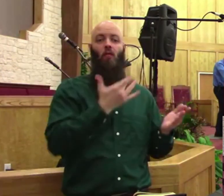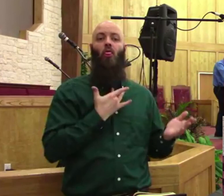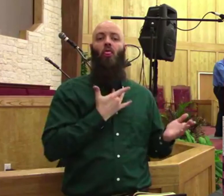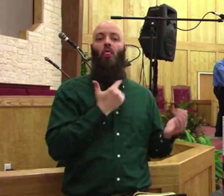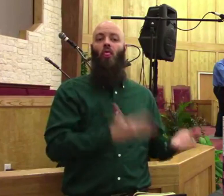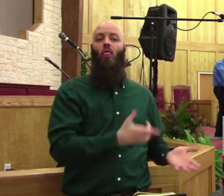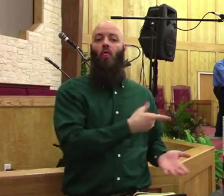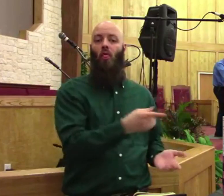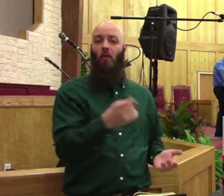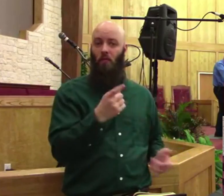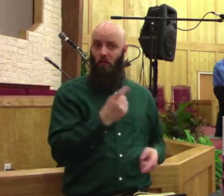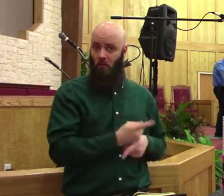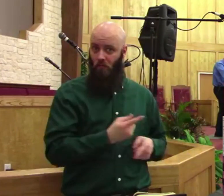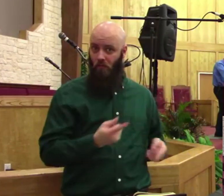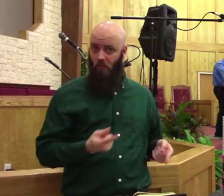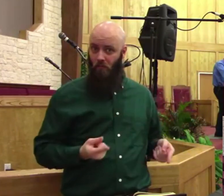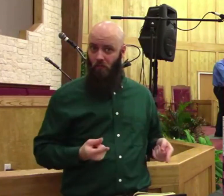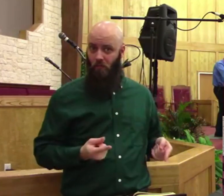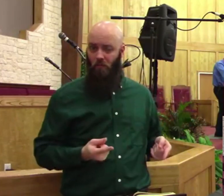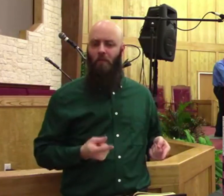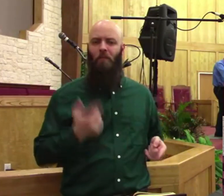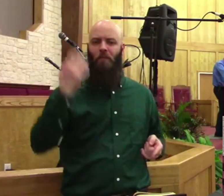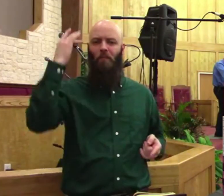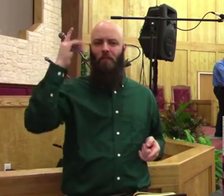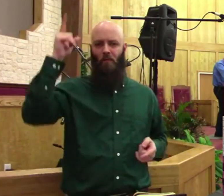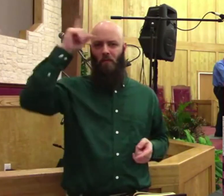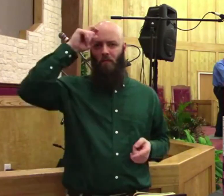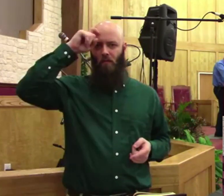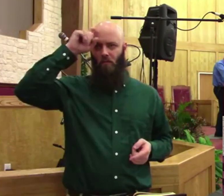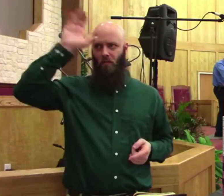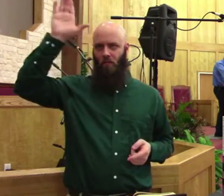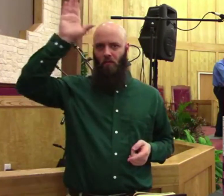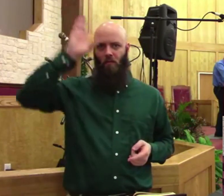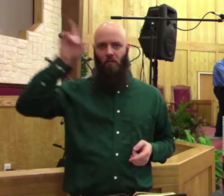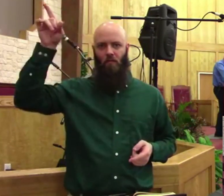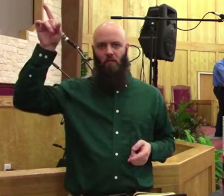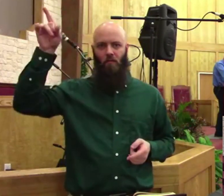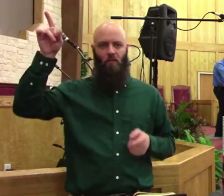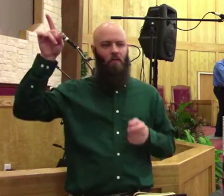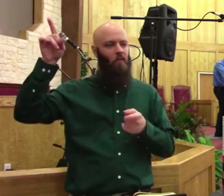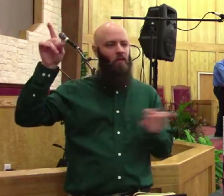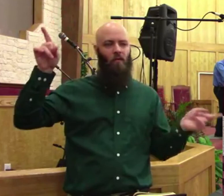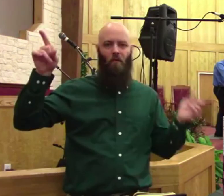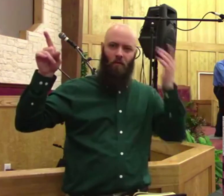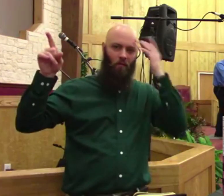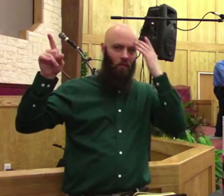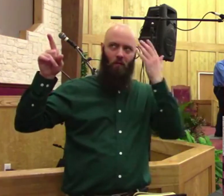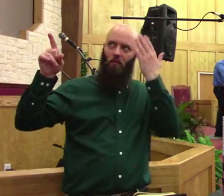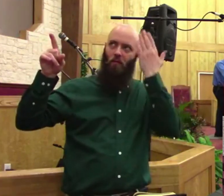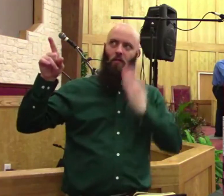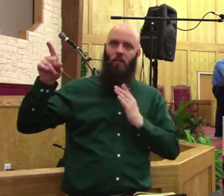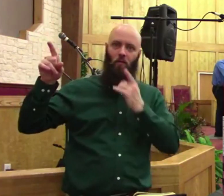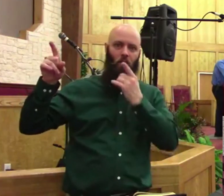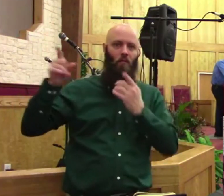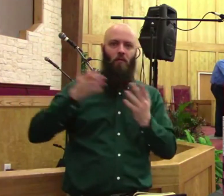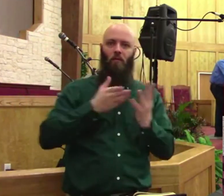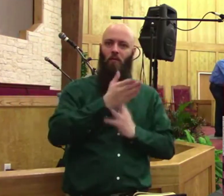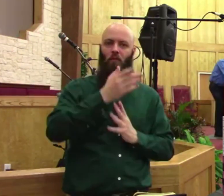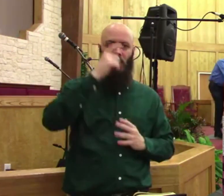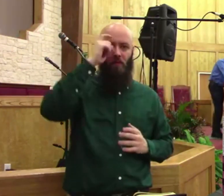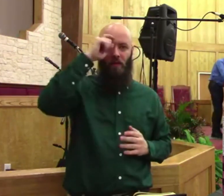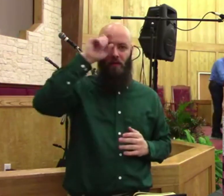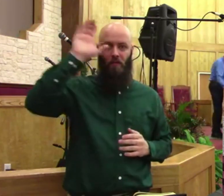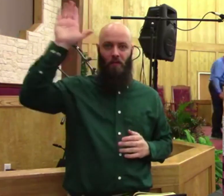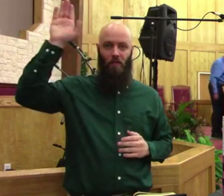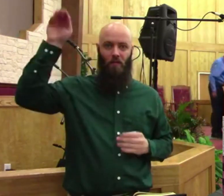since, in the wisdom of God, the world did not know God through wisdom, it pleased